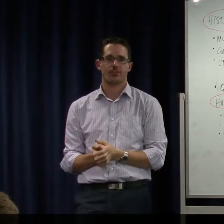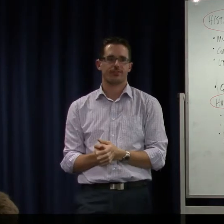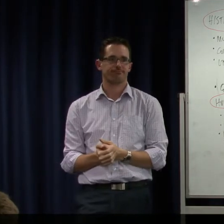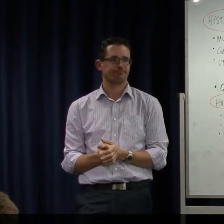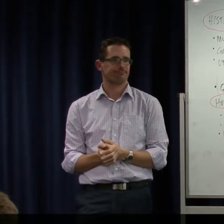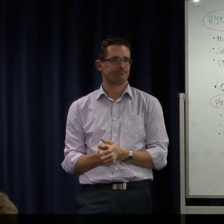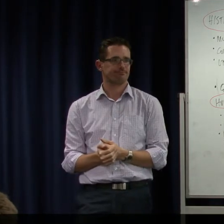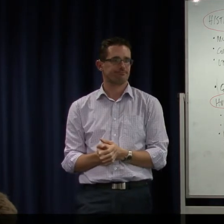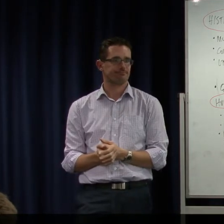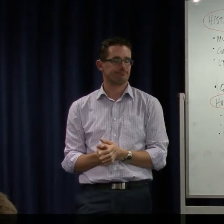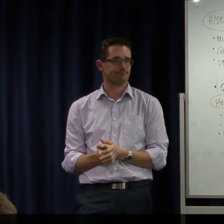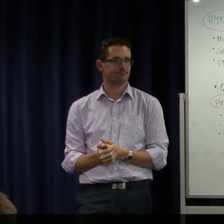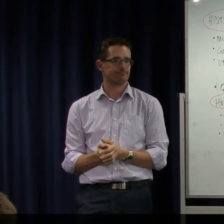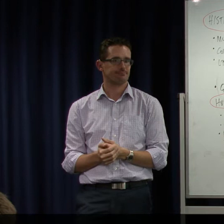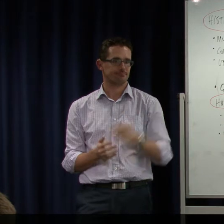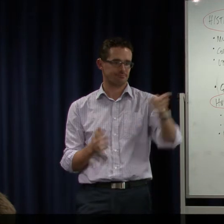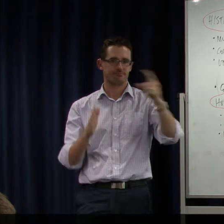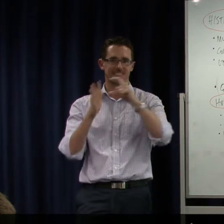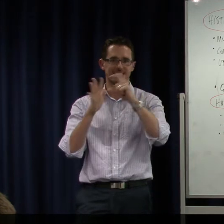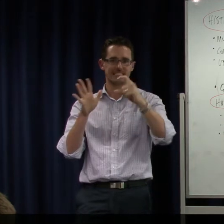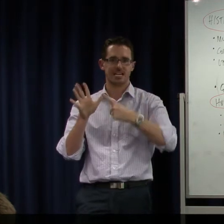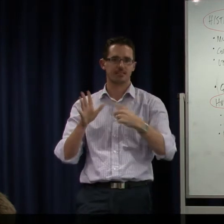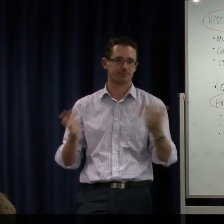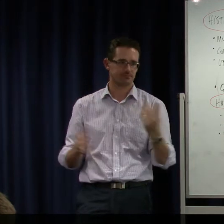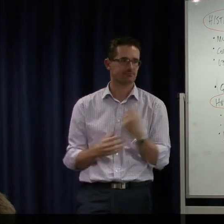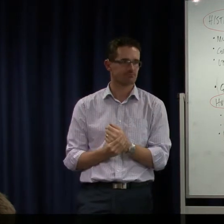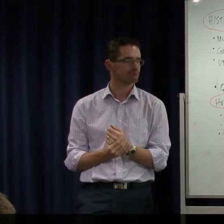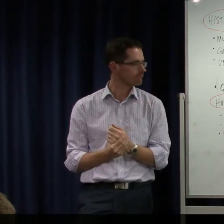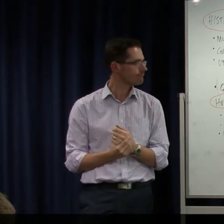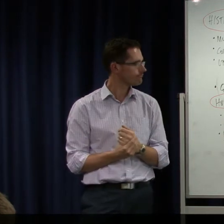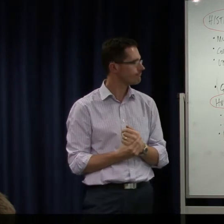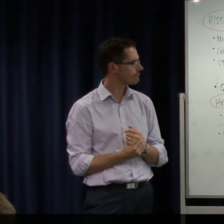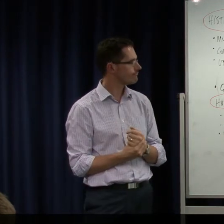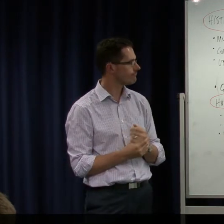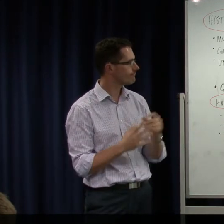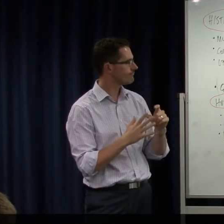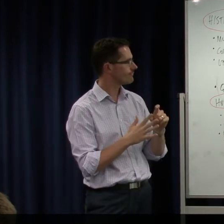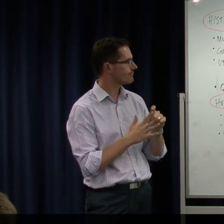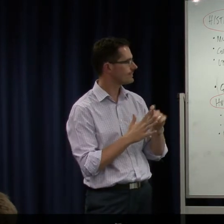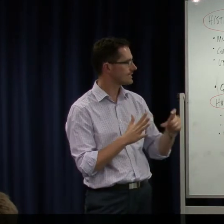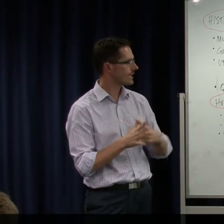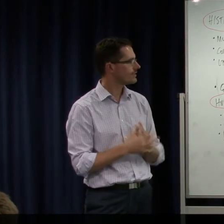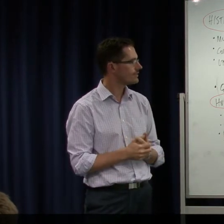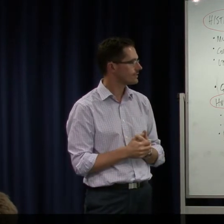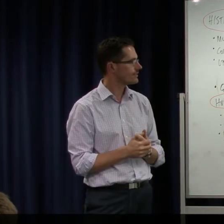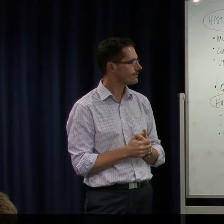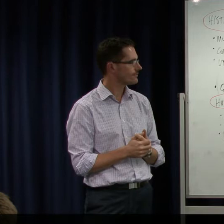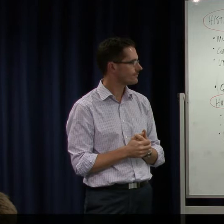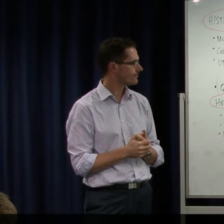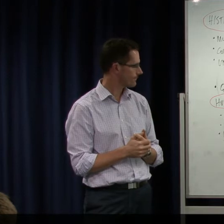are those organisations who we could work closely with? One comment immediately comes from the floor is Deaf Children Australia.